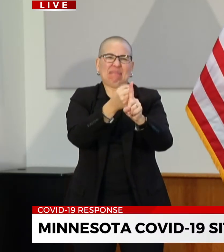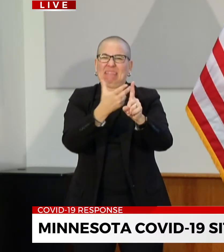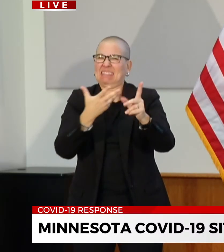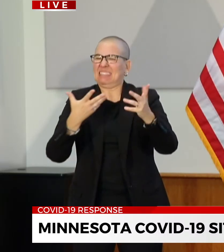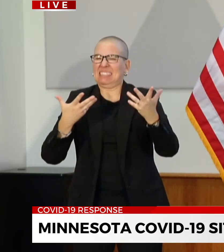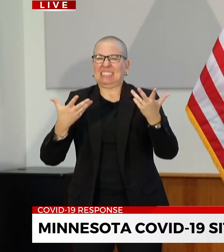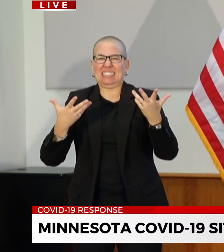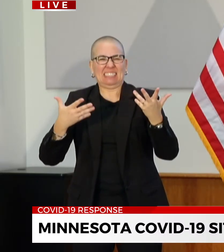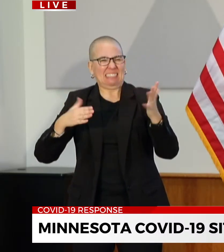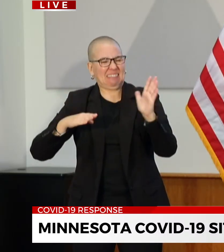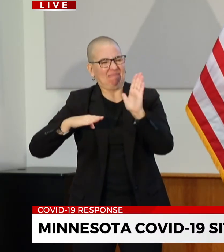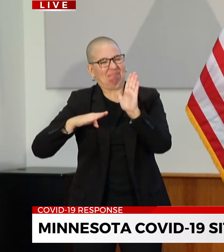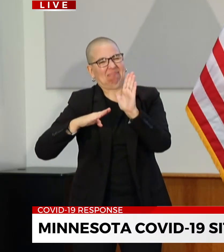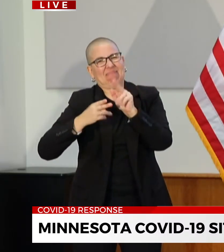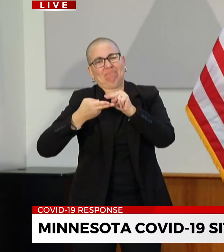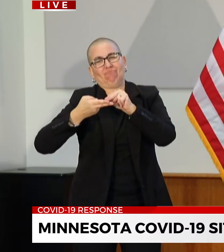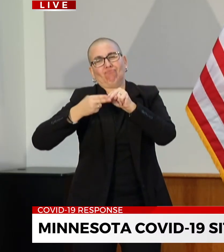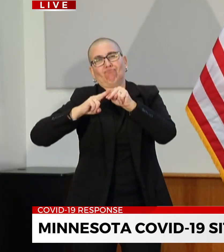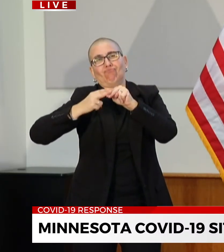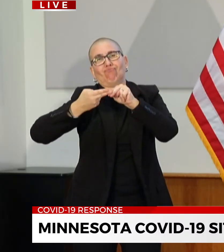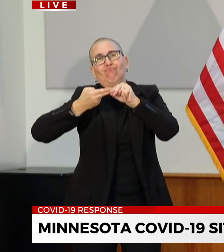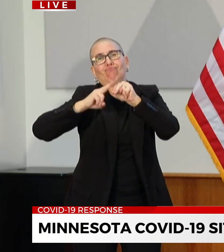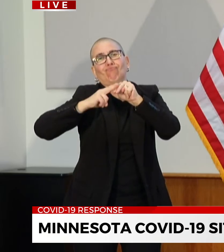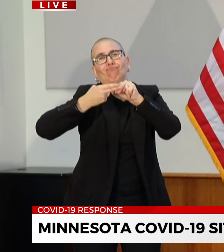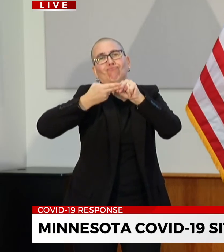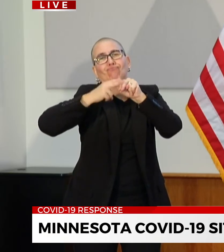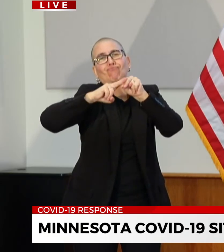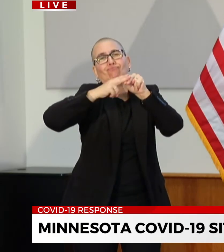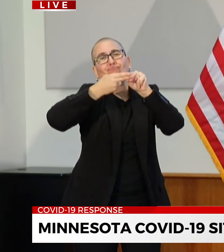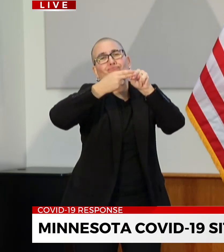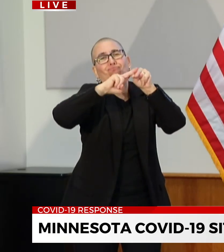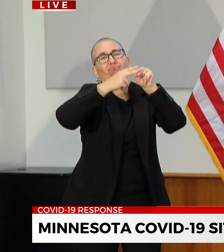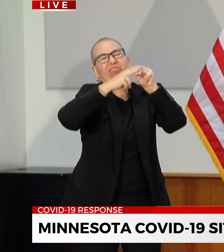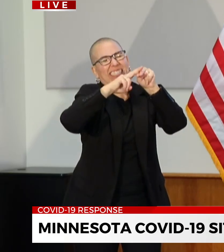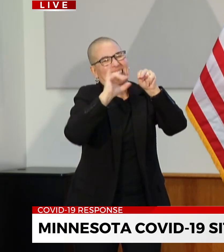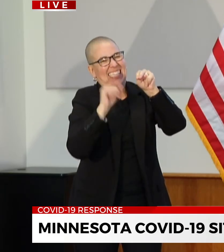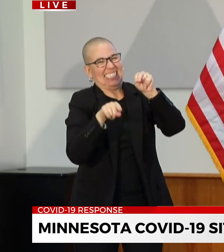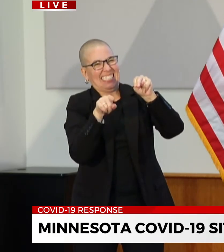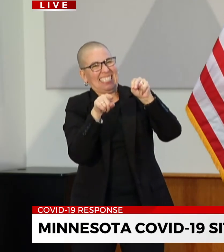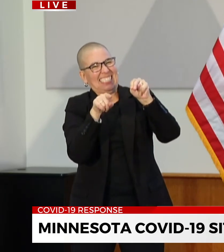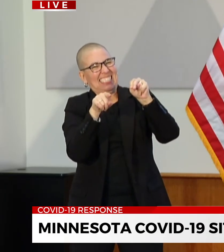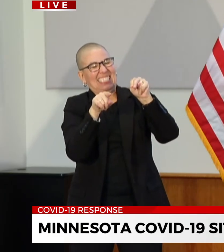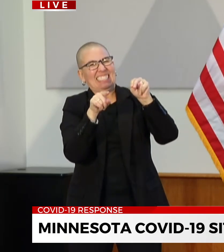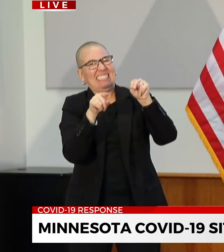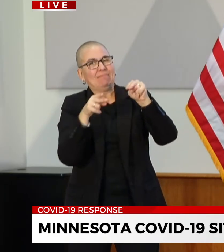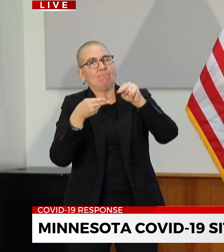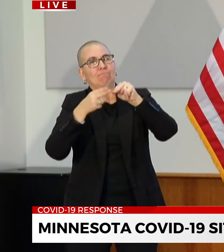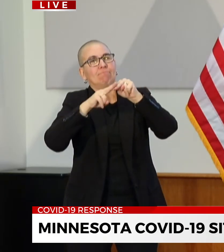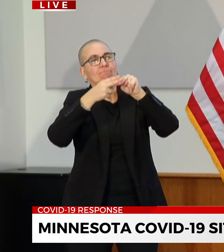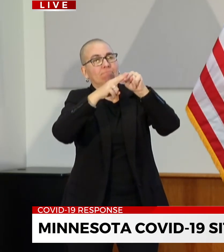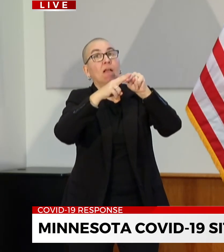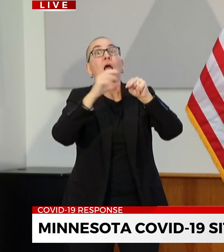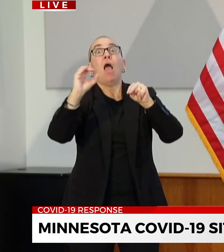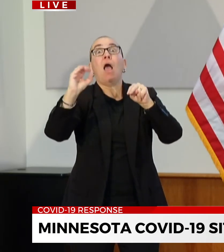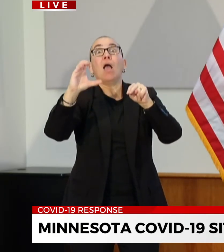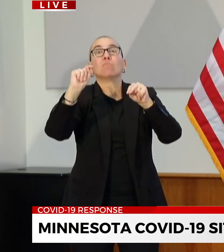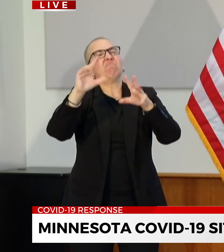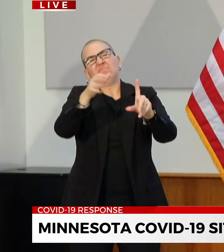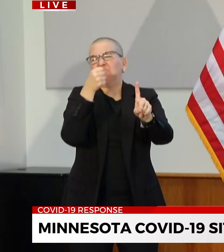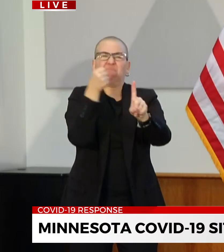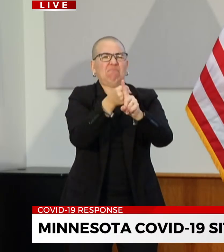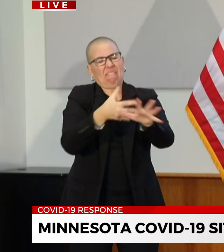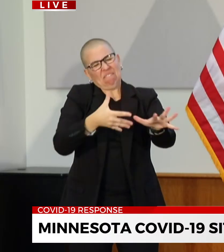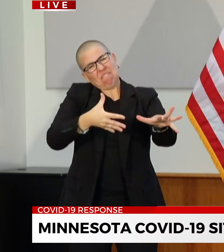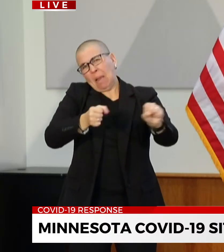back upwards through most of the summer, but it really started to accelerate around October. It was the last week